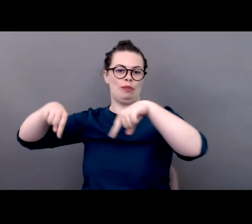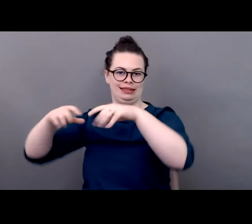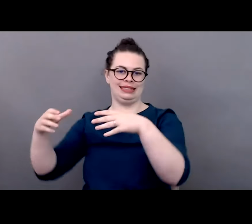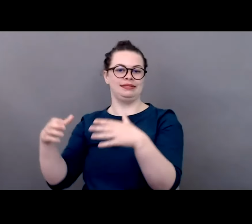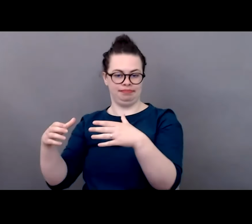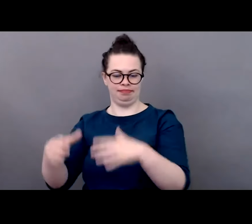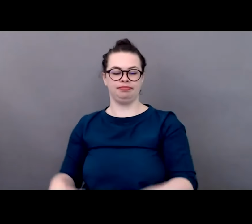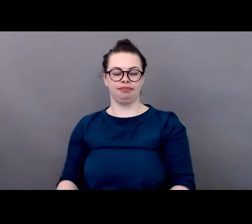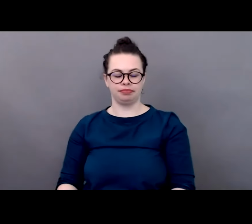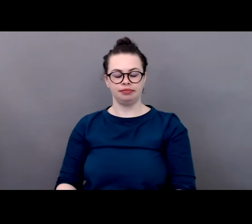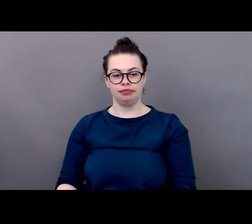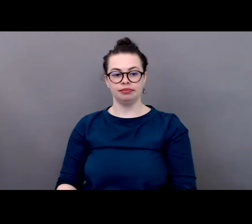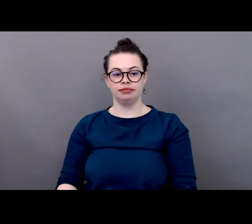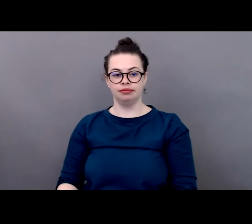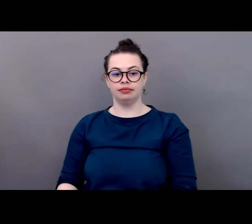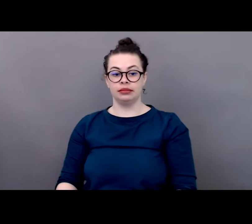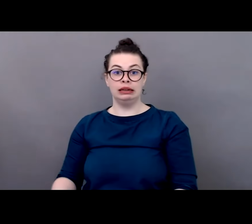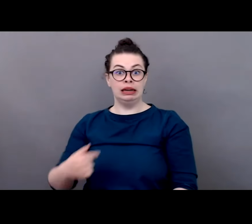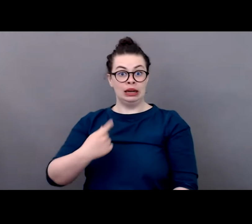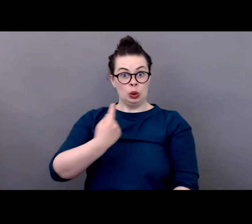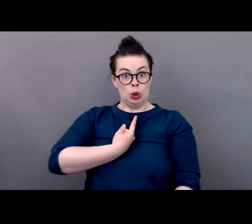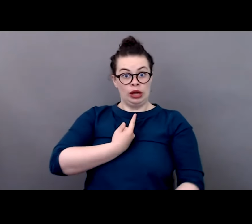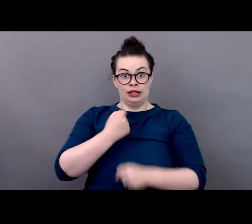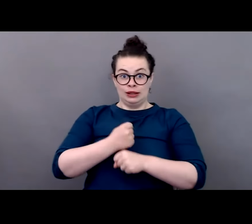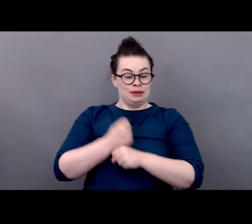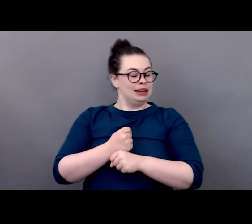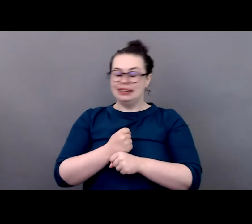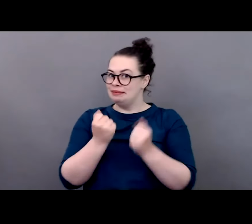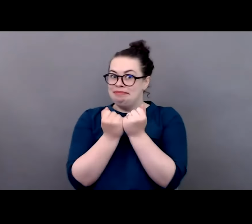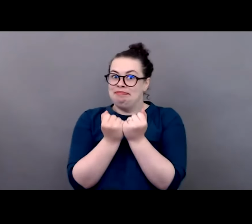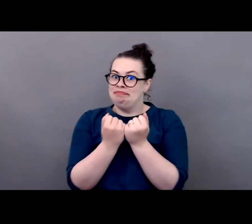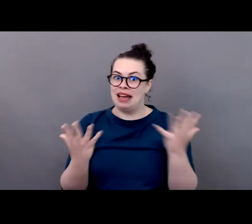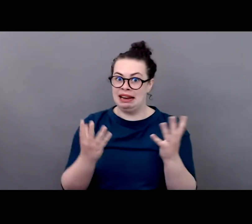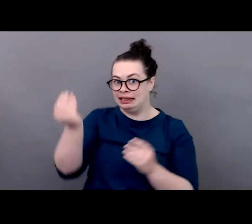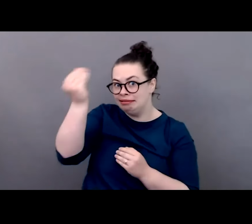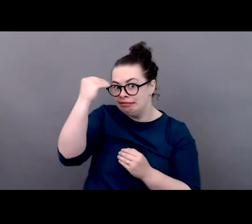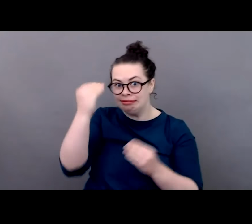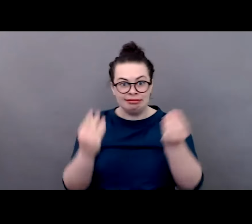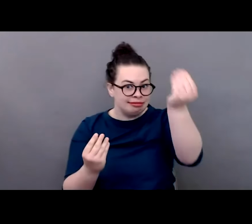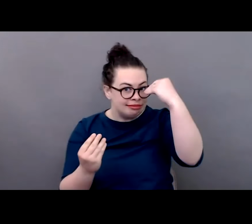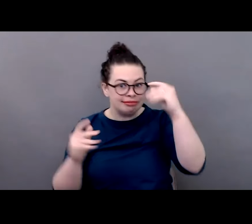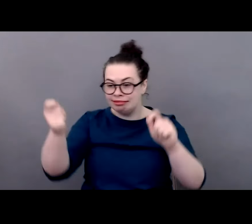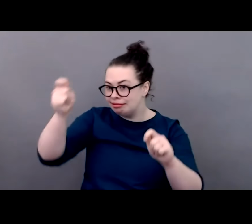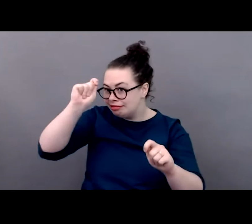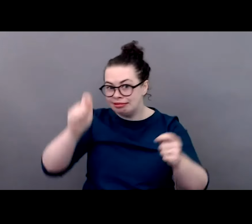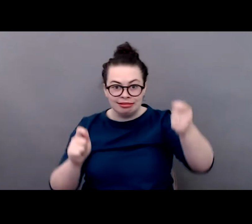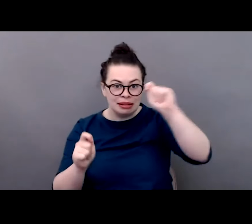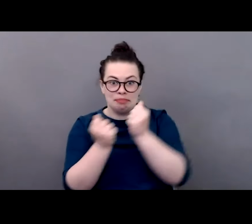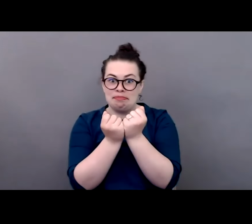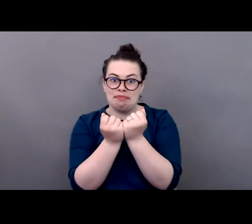committee, holding many responsibilities and duties. So I would like to share my